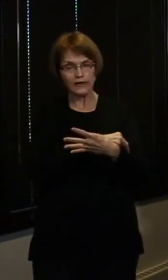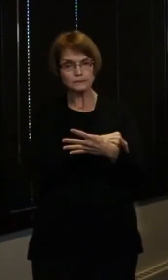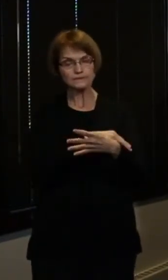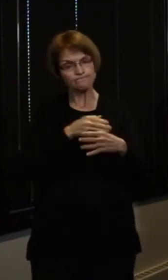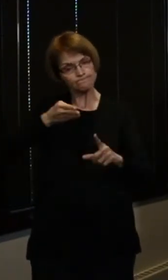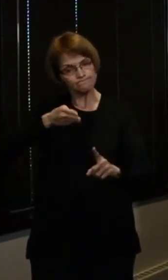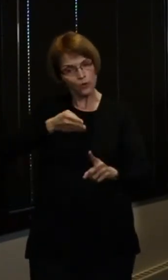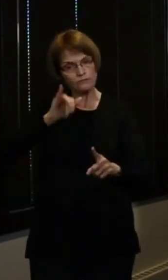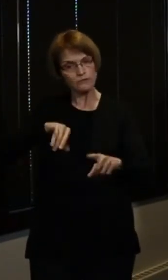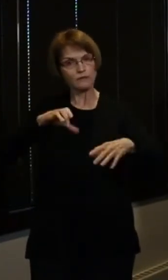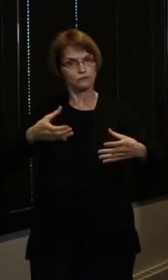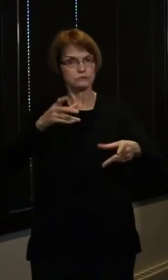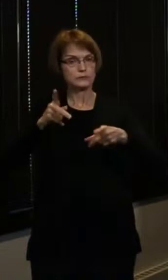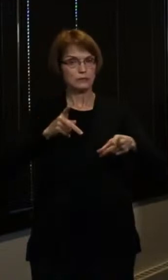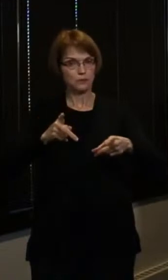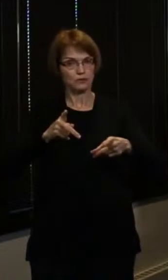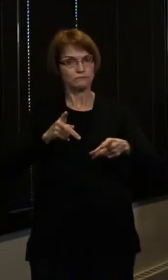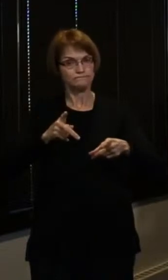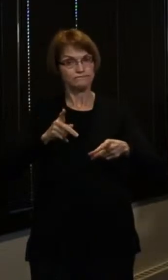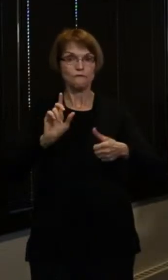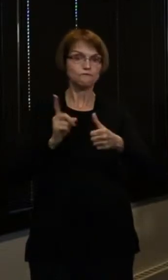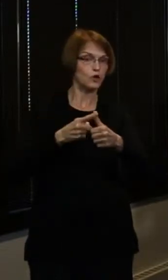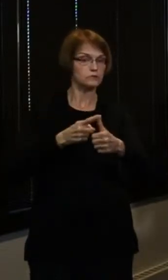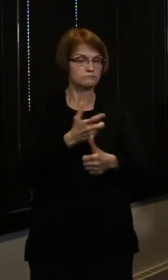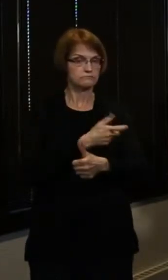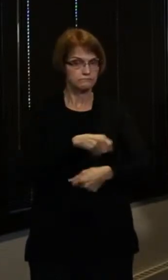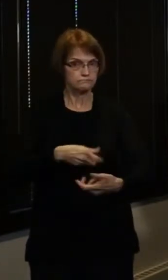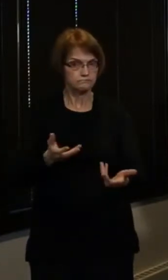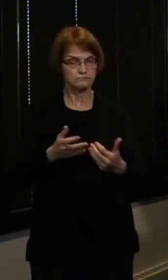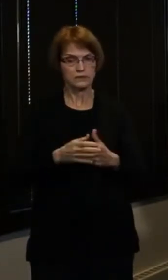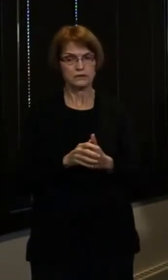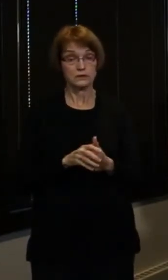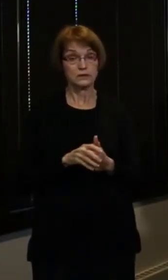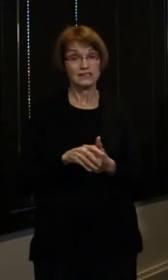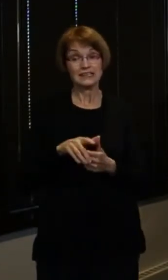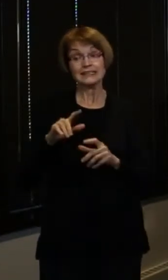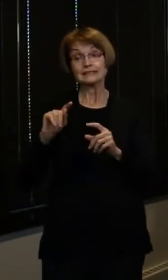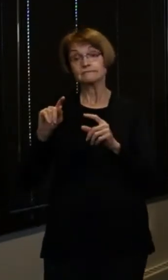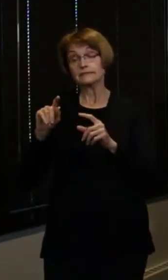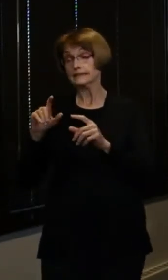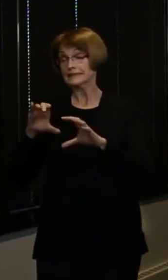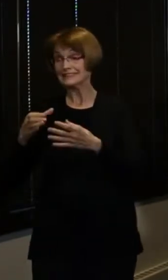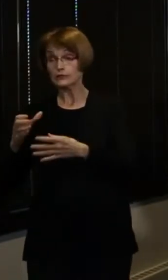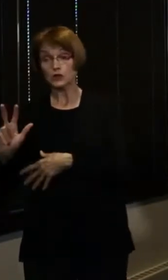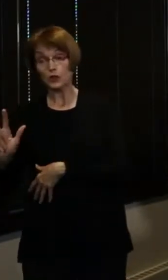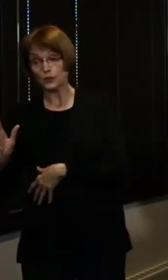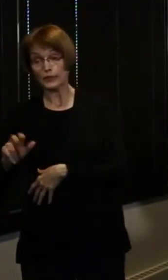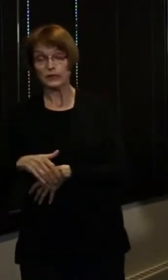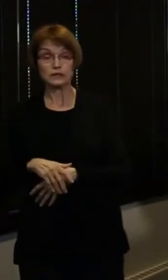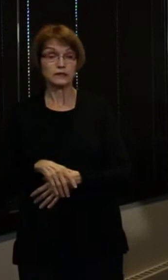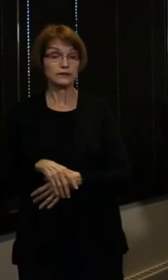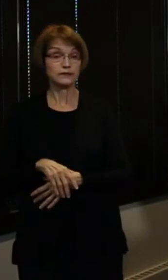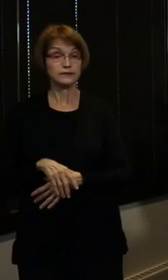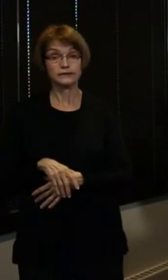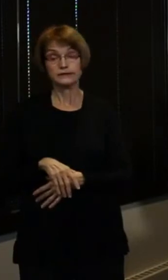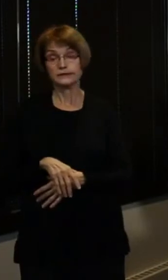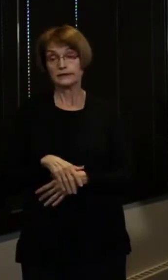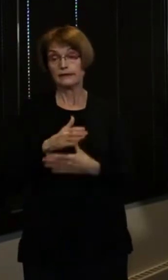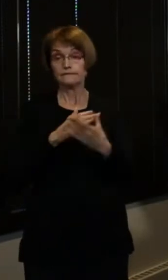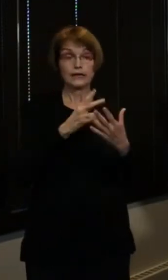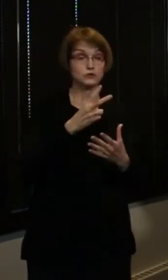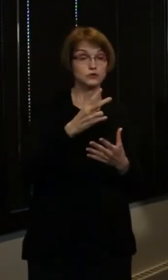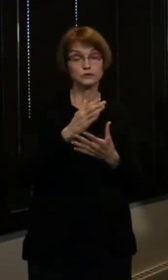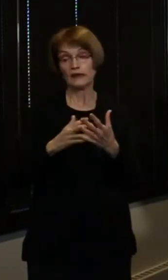vaccinating this group of people. It isn't that the other people in tier 3 or even in phase 2 or phase 3